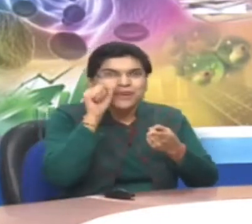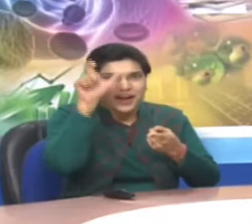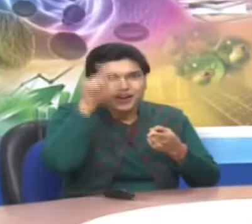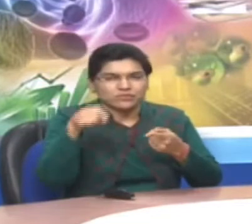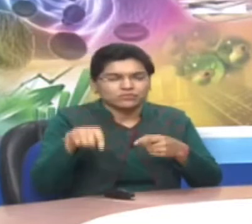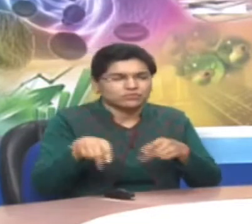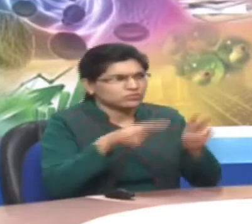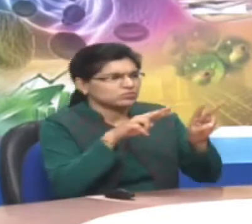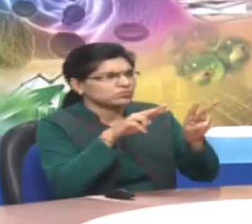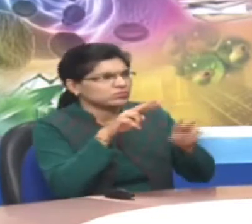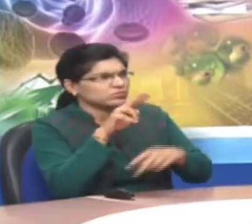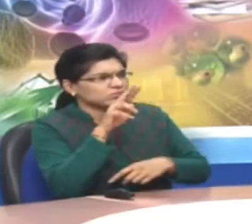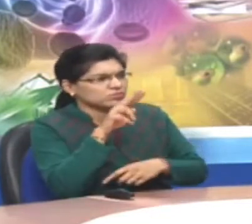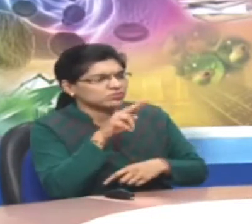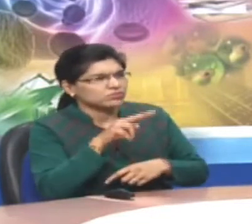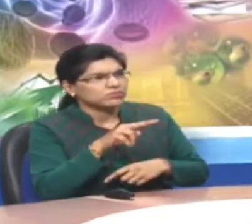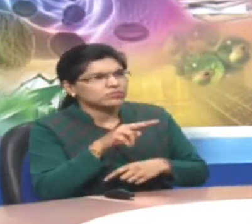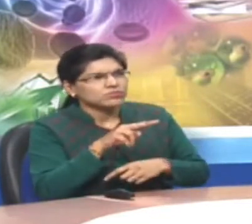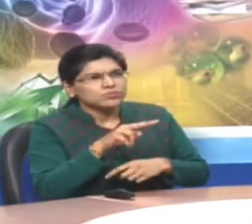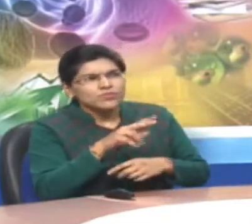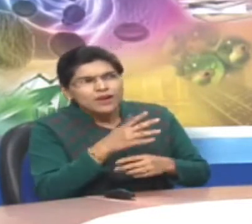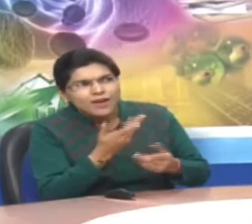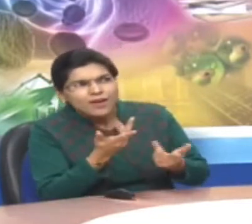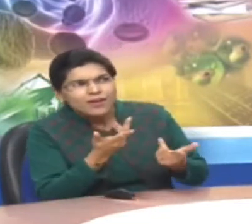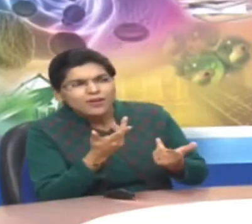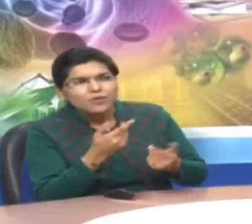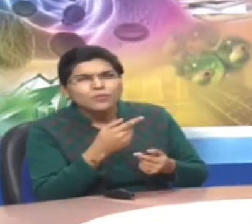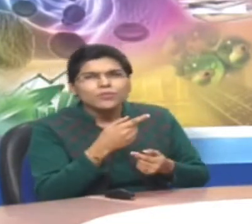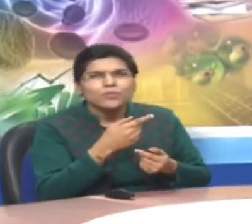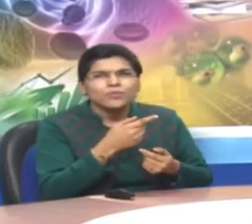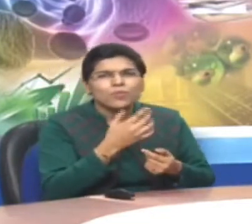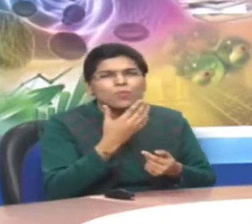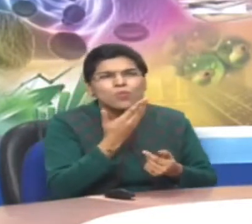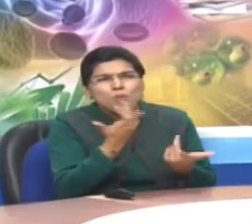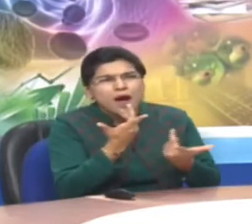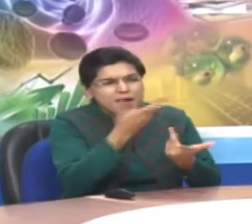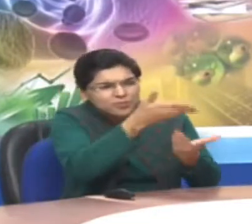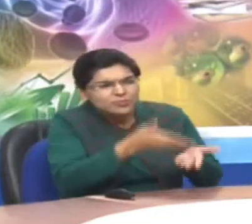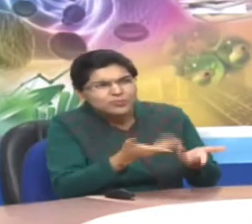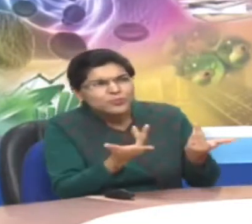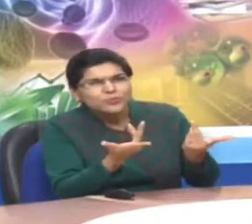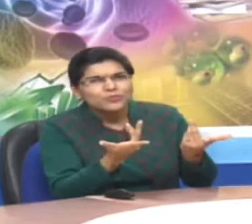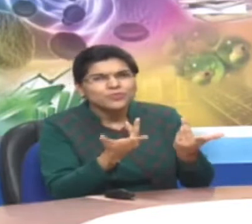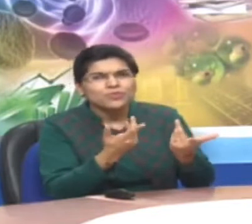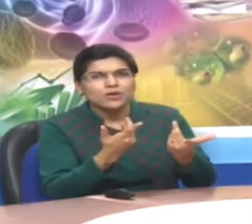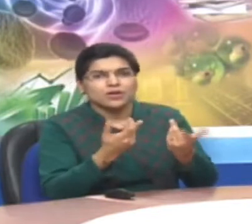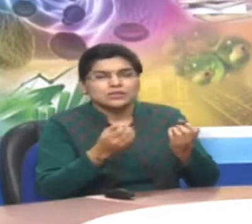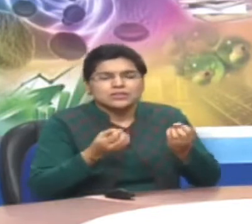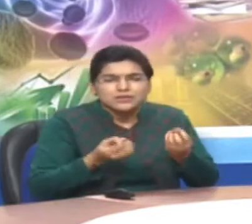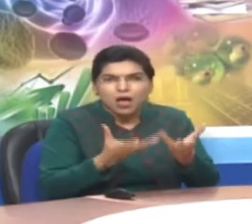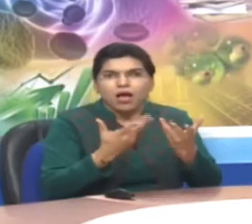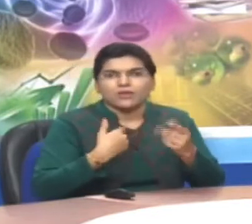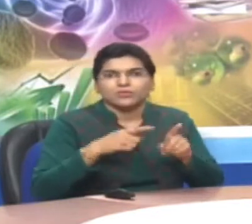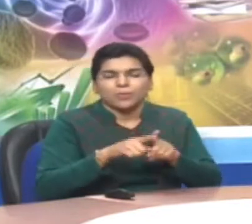pleasantly, Why this is a